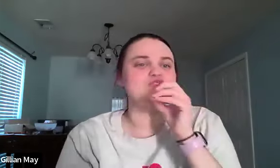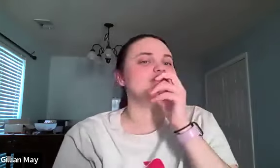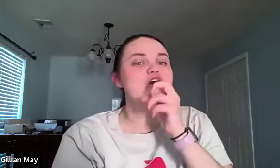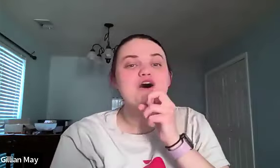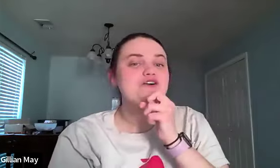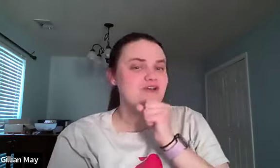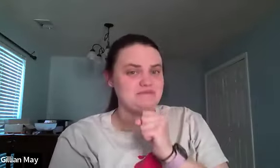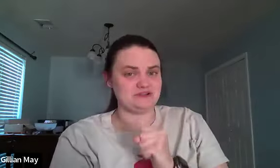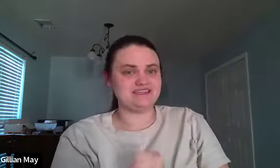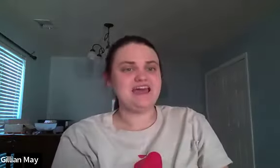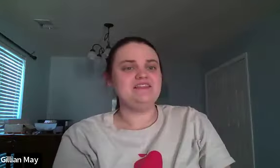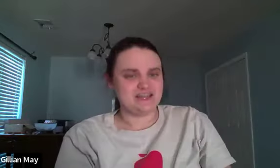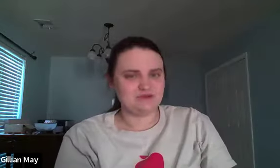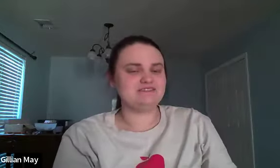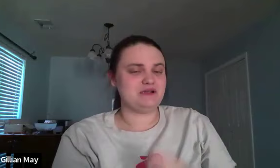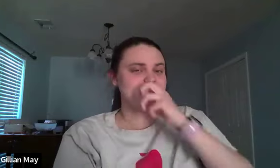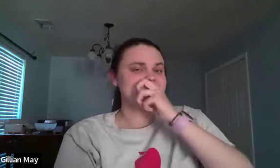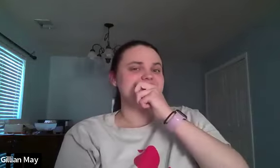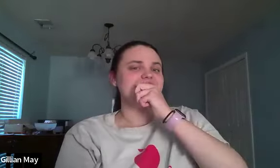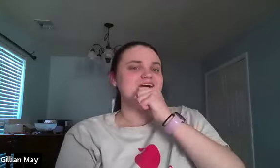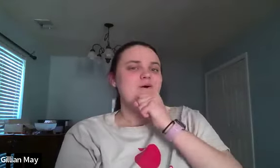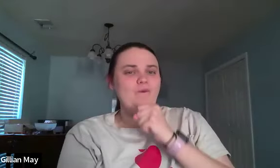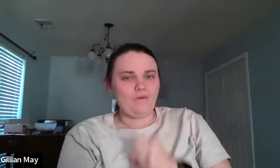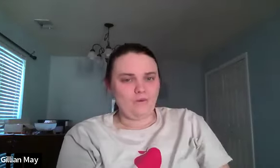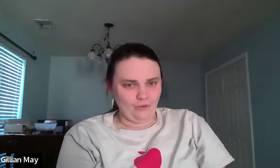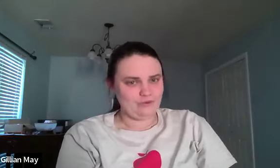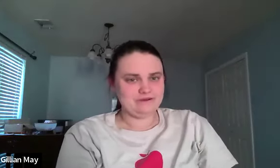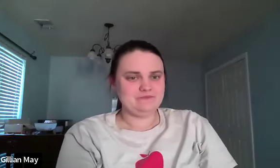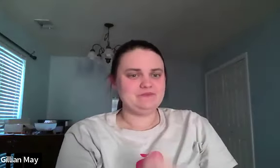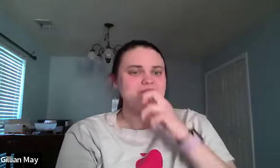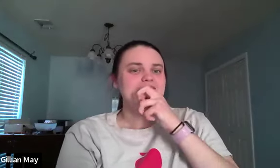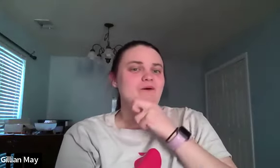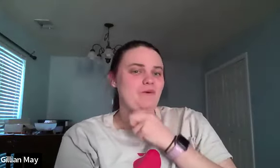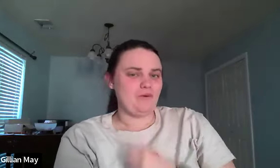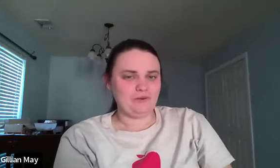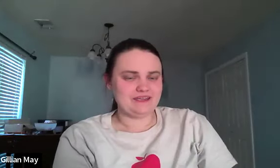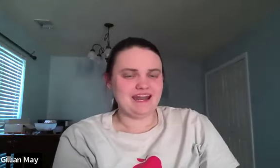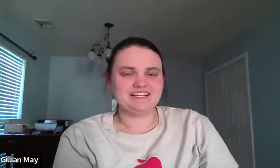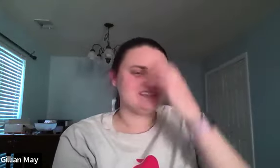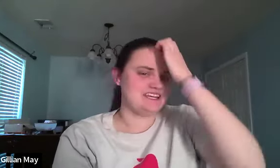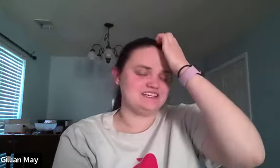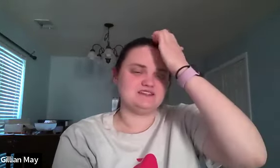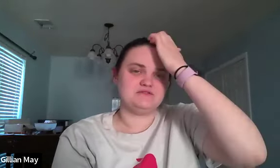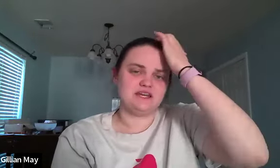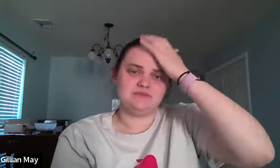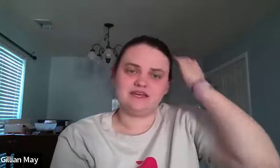those long gray beards. That's what it's referencing. Old. old. And I just think it is so funny because,